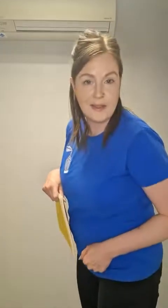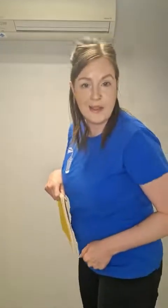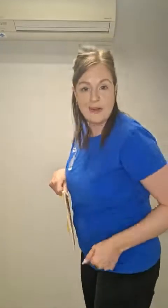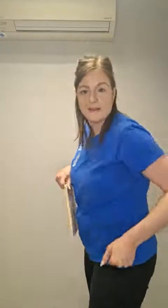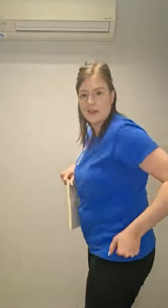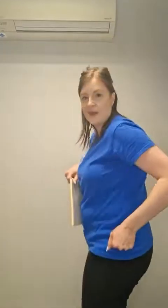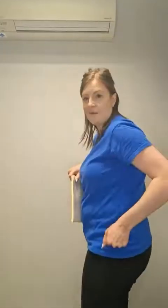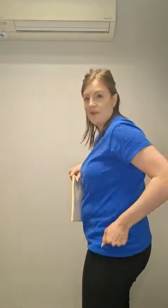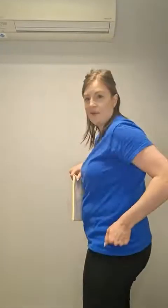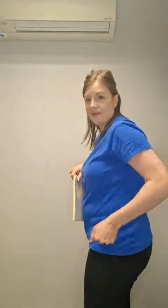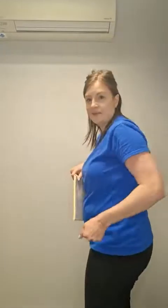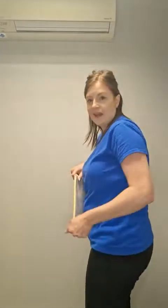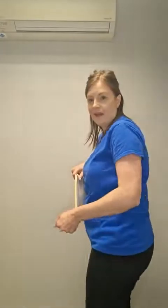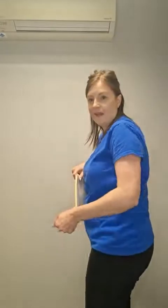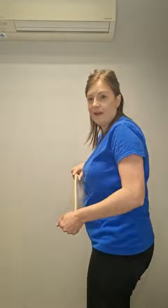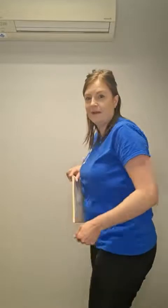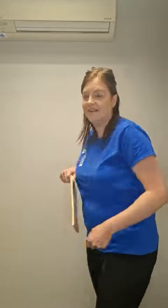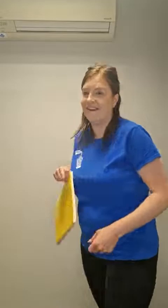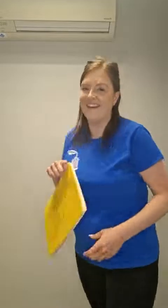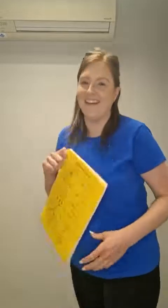weekend and we all want a takeaway.